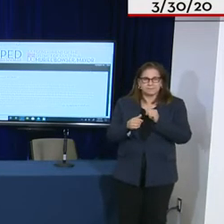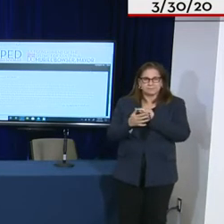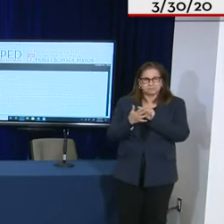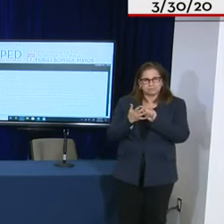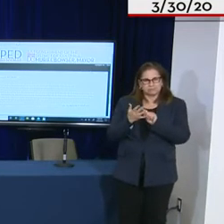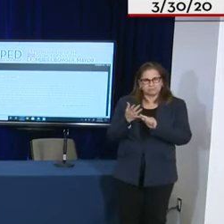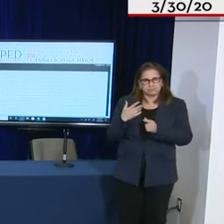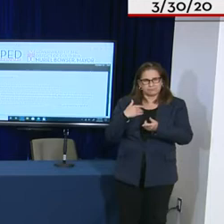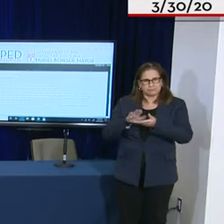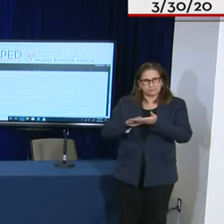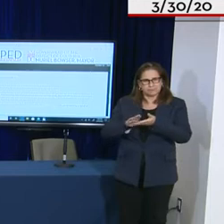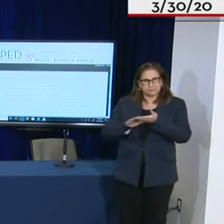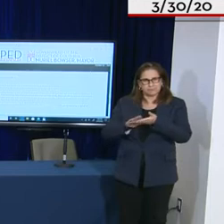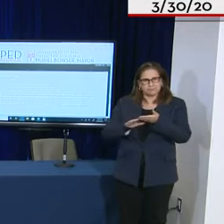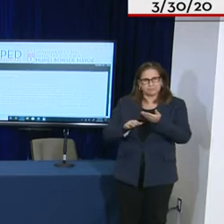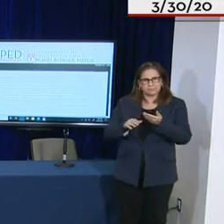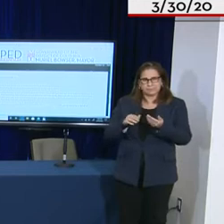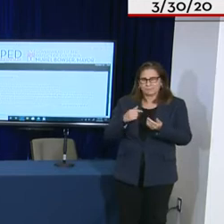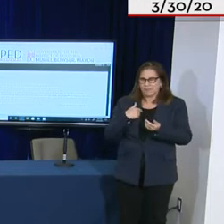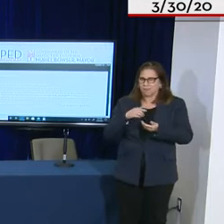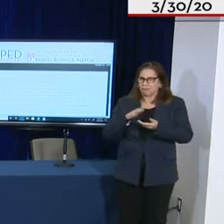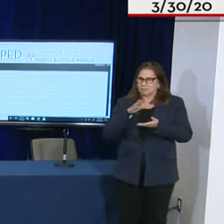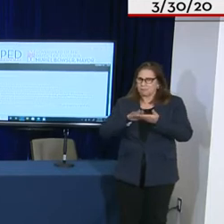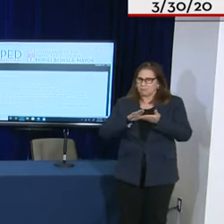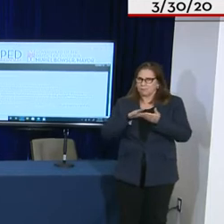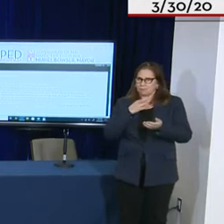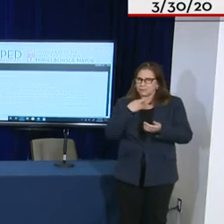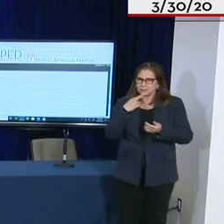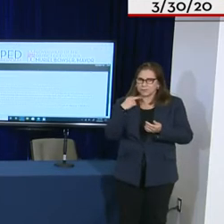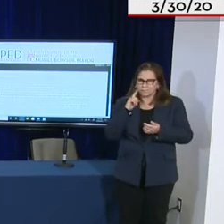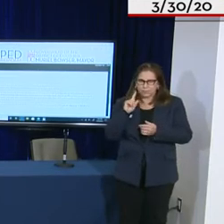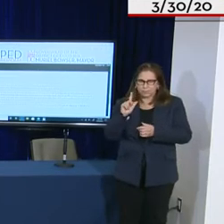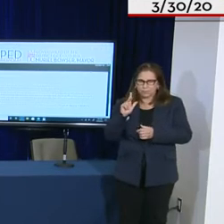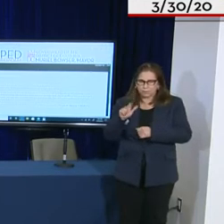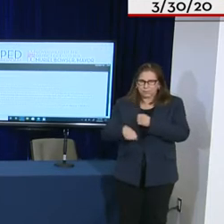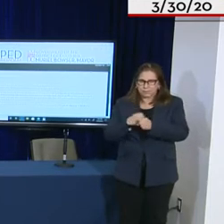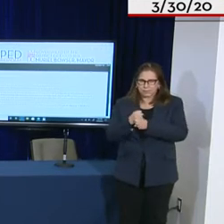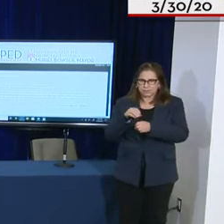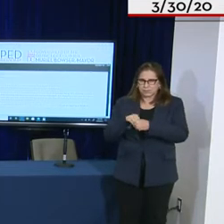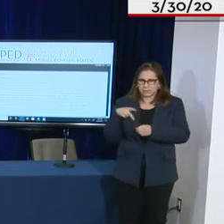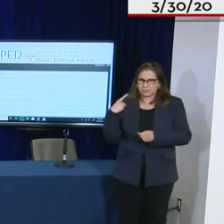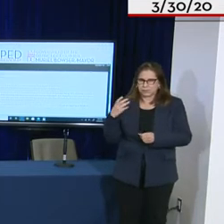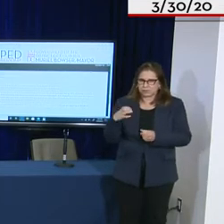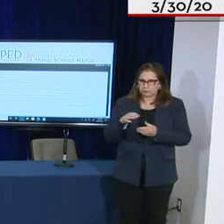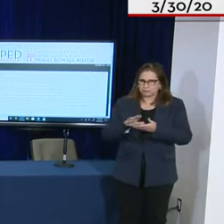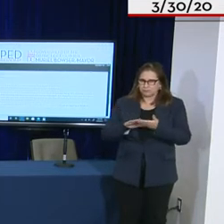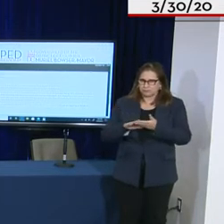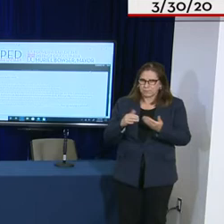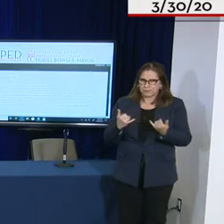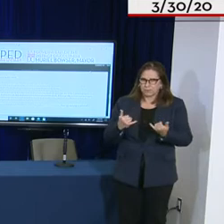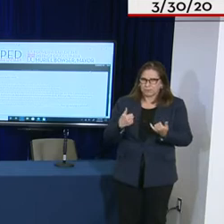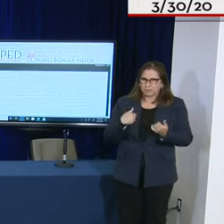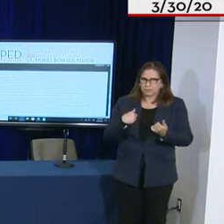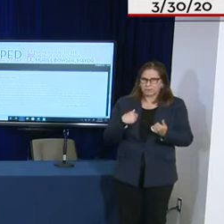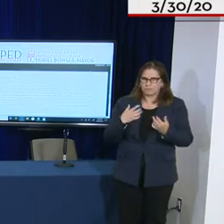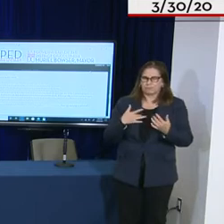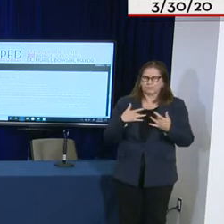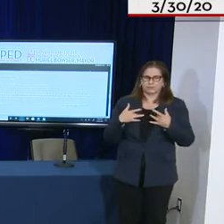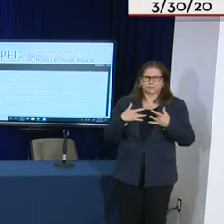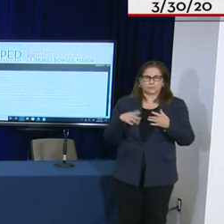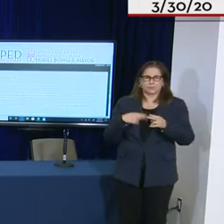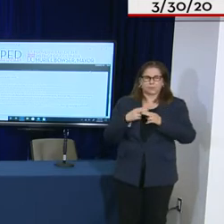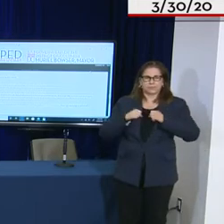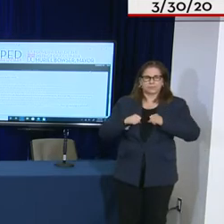restaurants for 23 years in the city. Anyway, I am concerned about security in these closed-up restaurants, enough